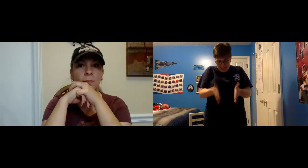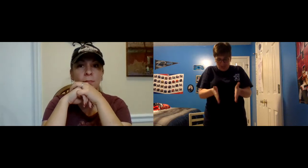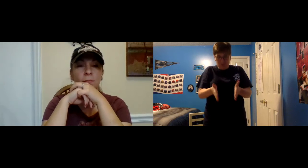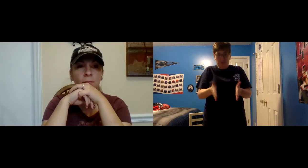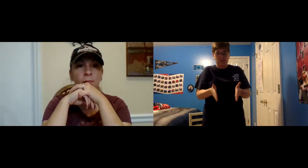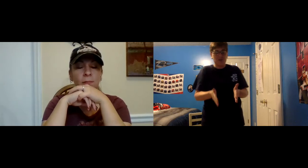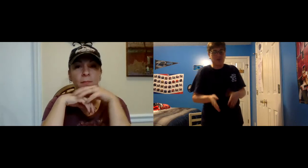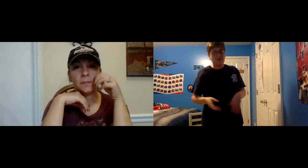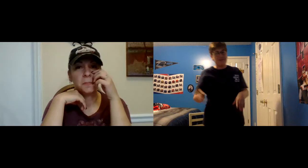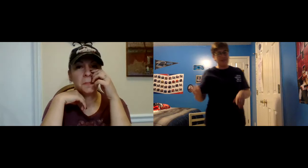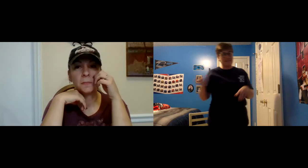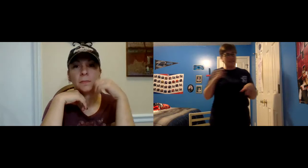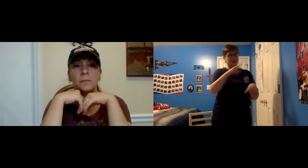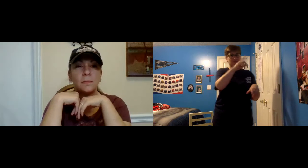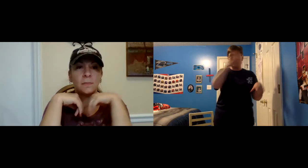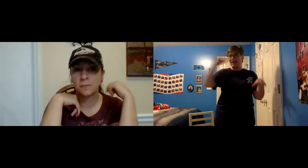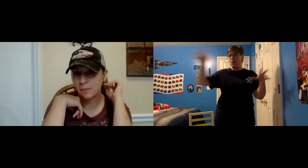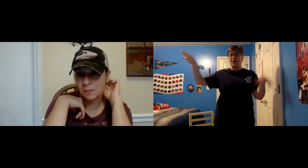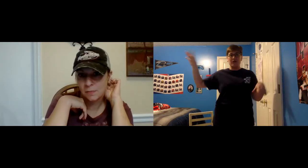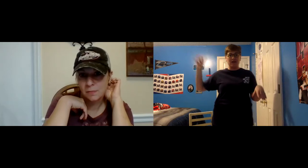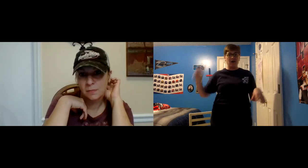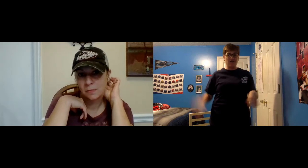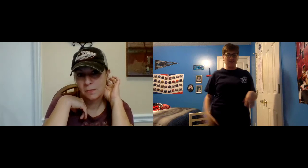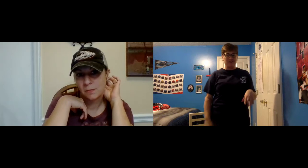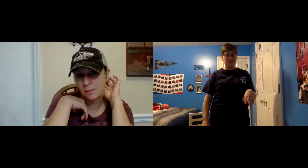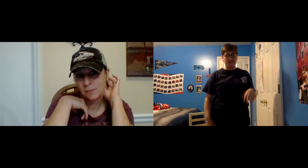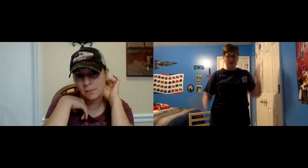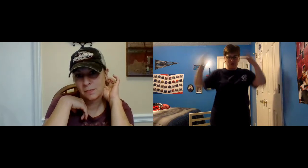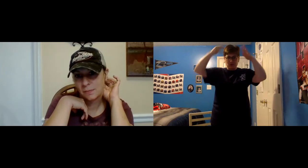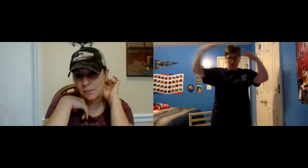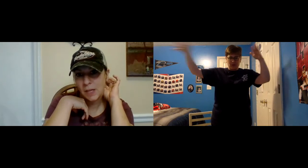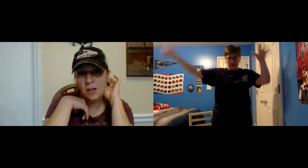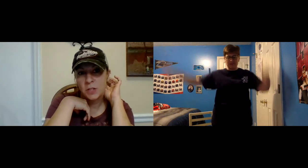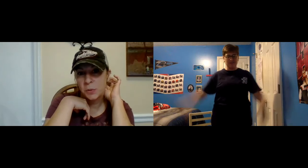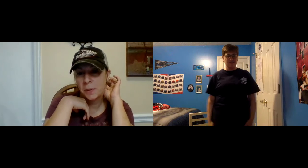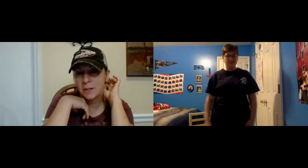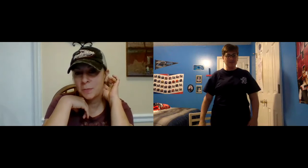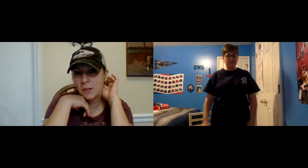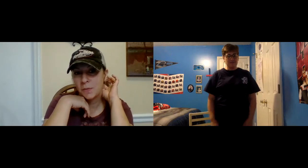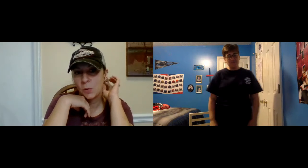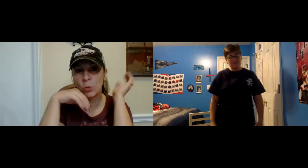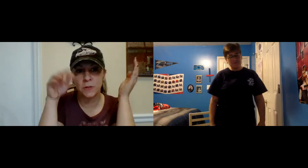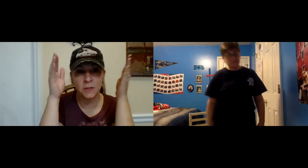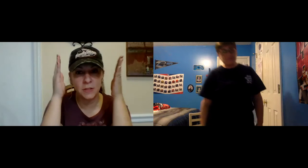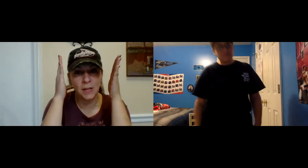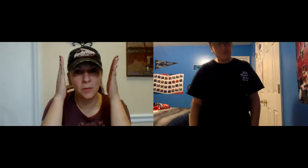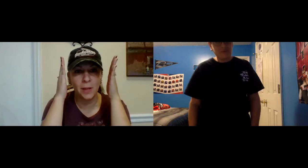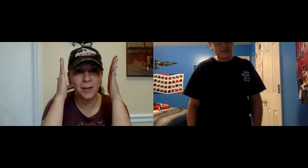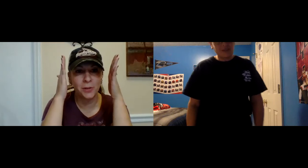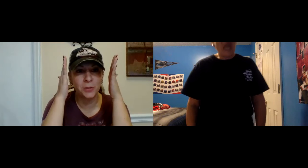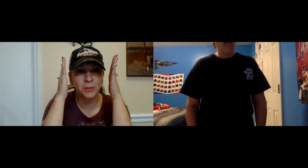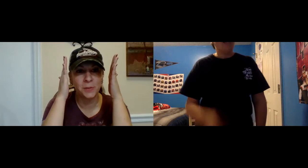look here at what you're supposed to be doing, instead of just kind of wandering off and having your own little thought. It also reminds me of the horses that